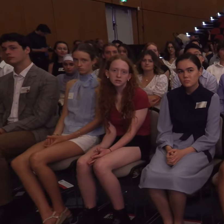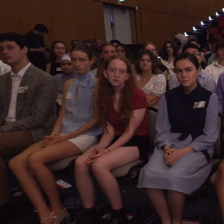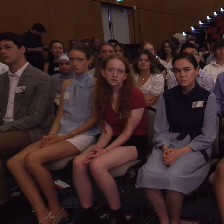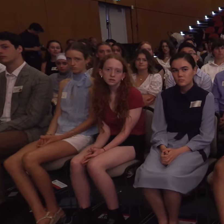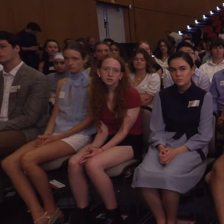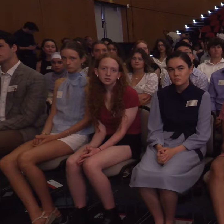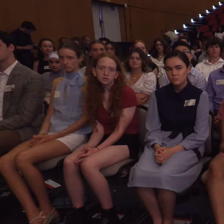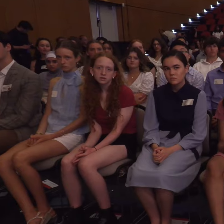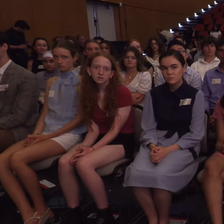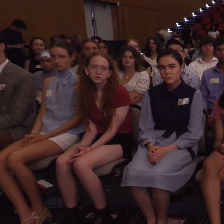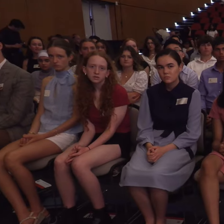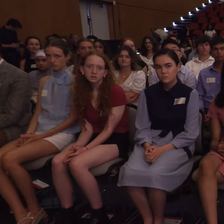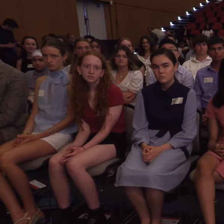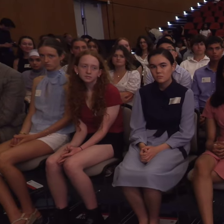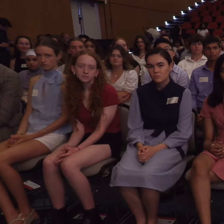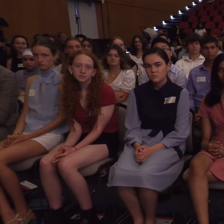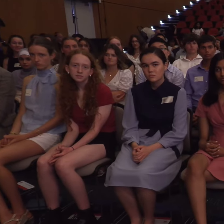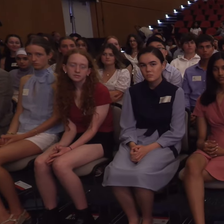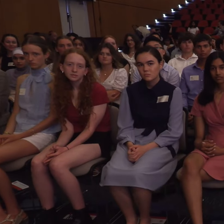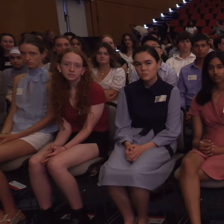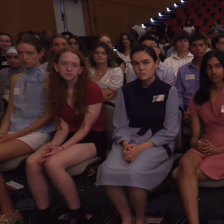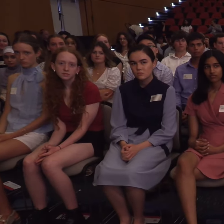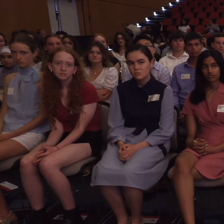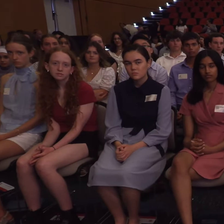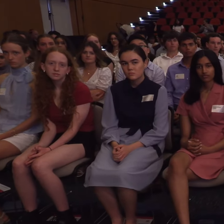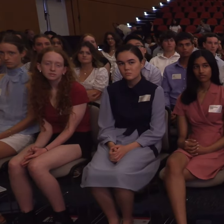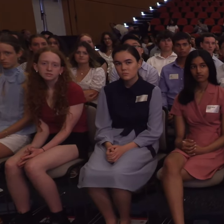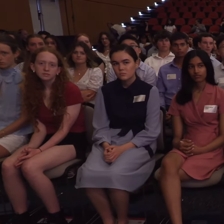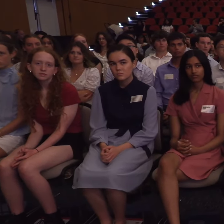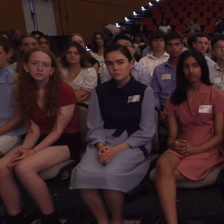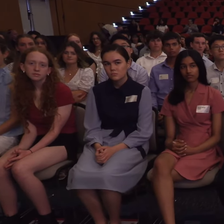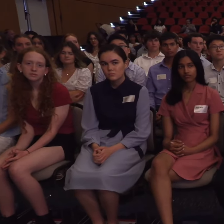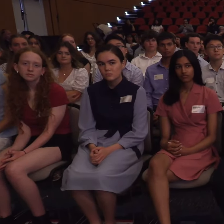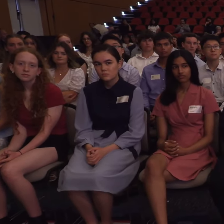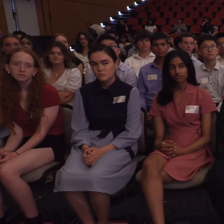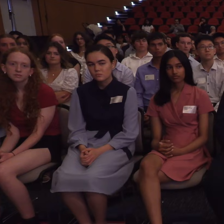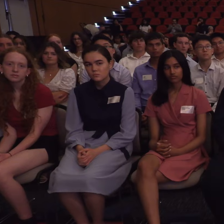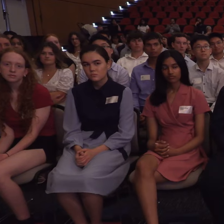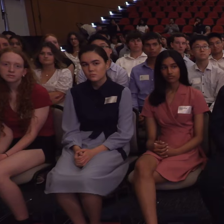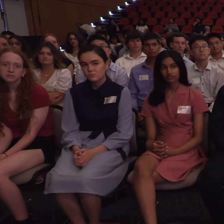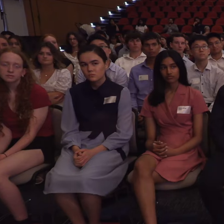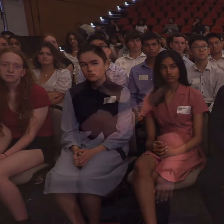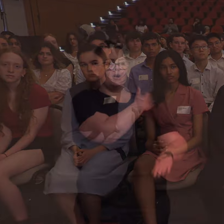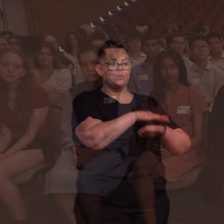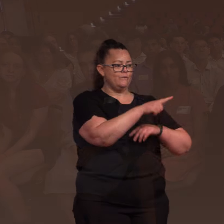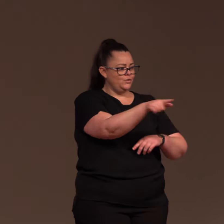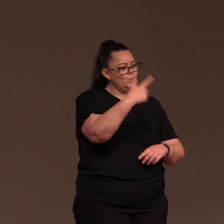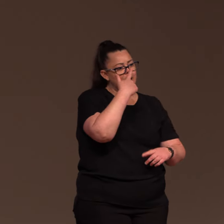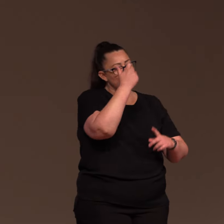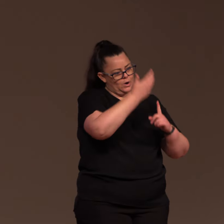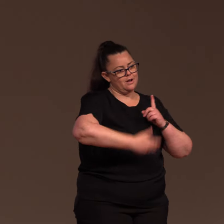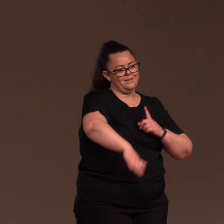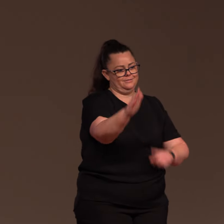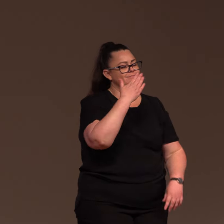actually did pay off. Congratulations again, I'm so proud of you. I wish you all the very best. Thank you so